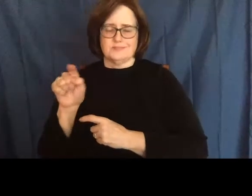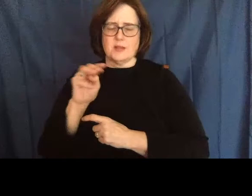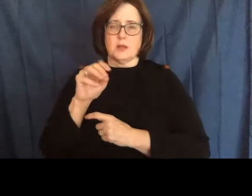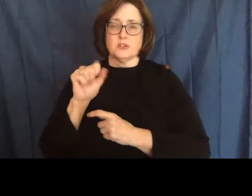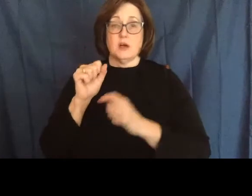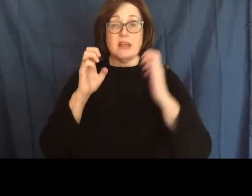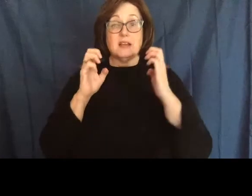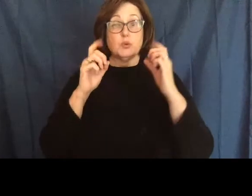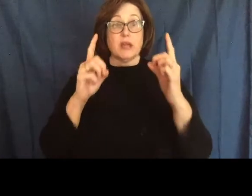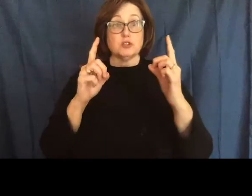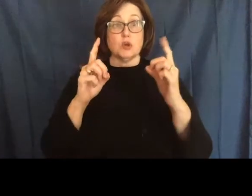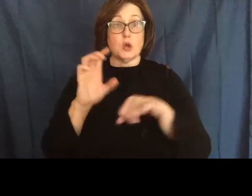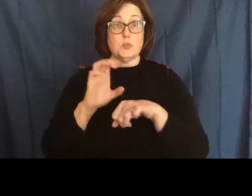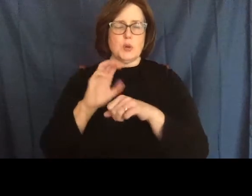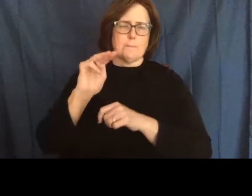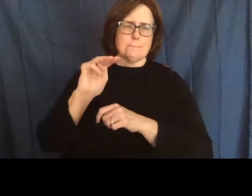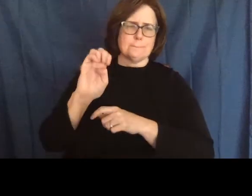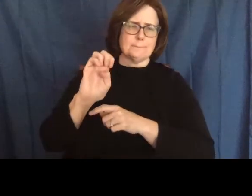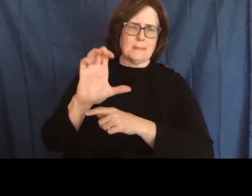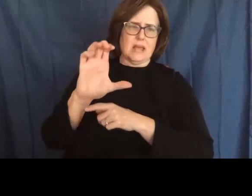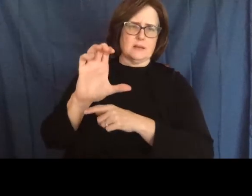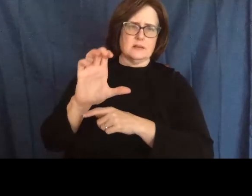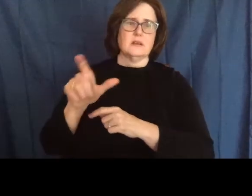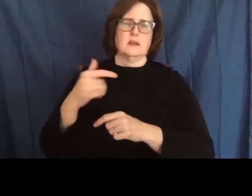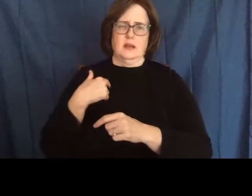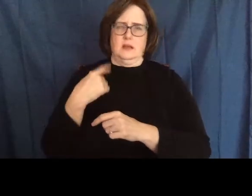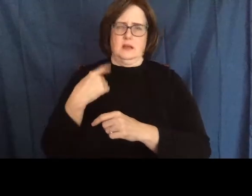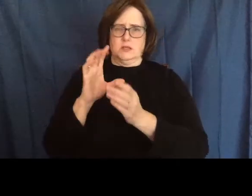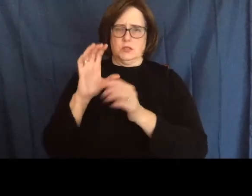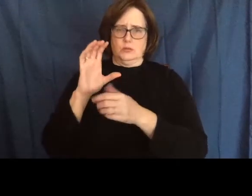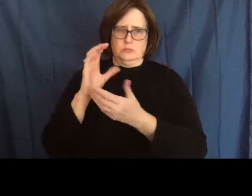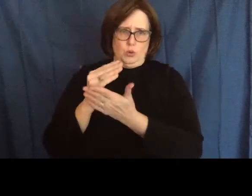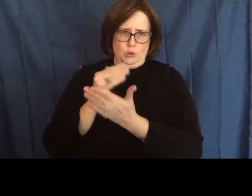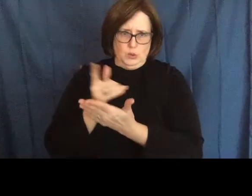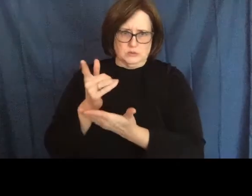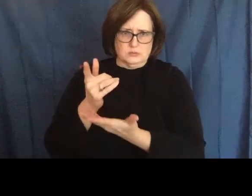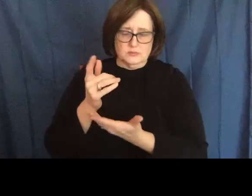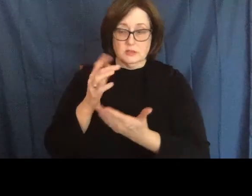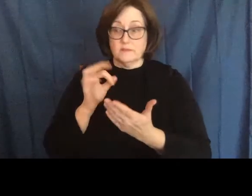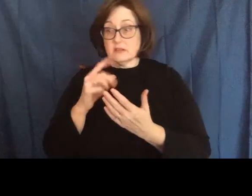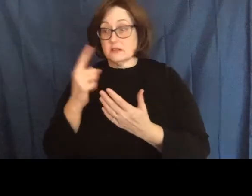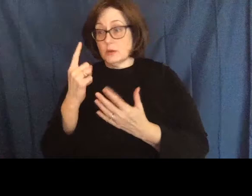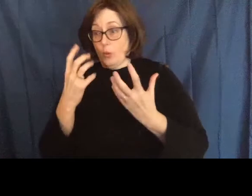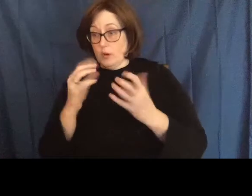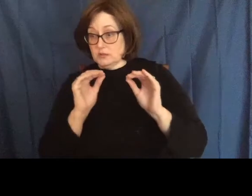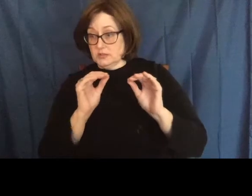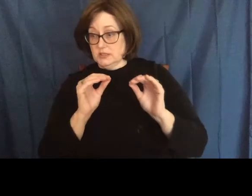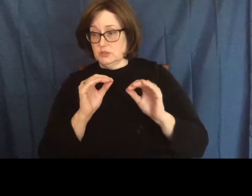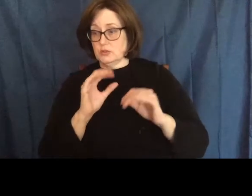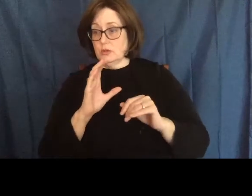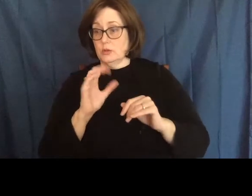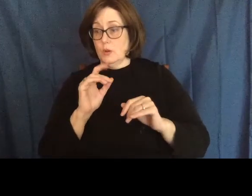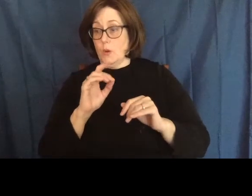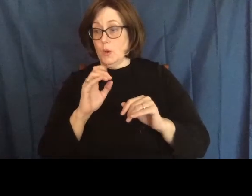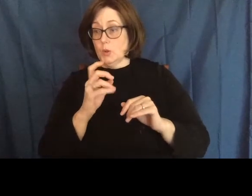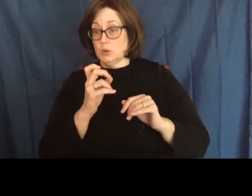the MEC, there is a course developed specifically for people that may want to teach CodeJumper that give them a little more